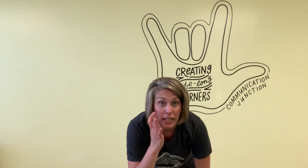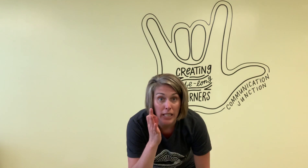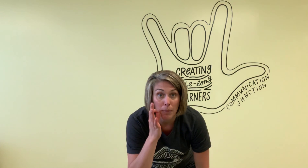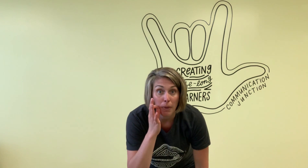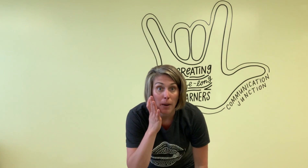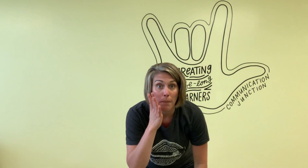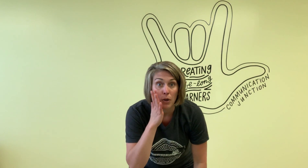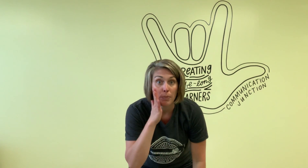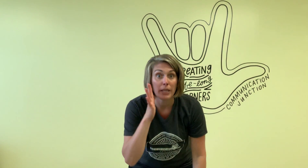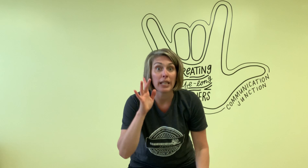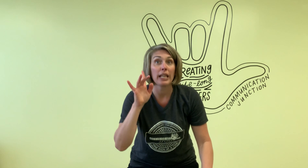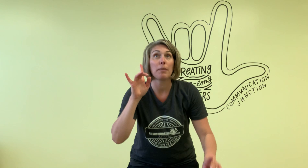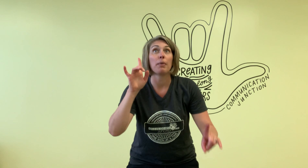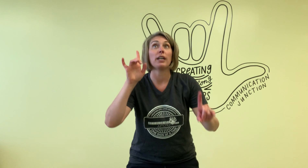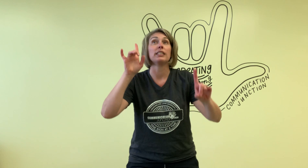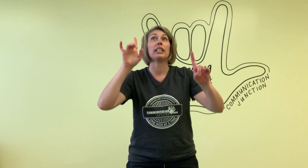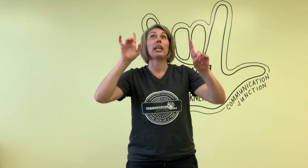Bumblebee, bumblebee, buzzing